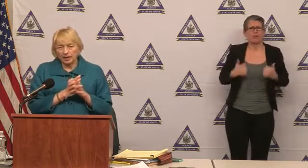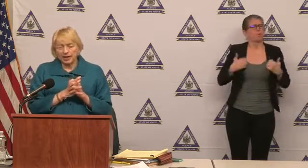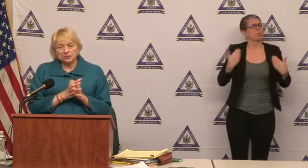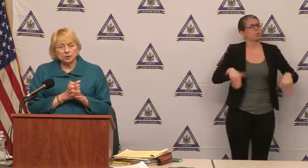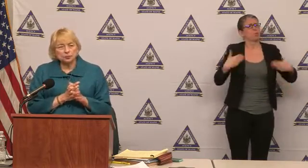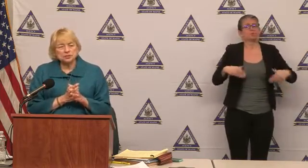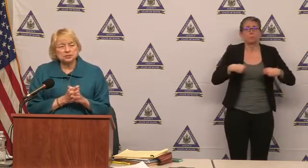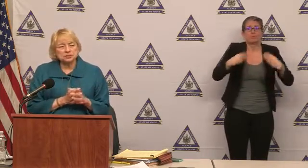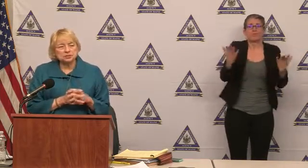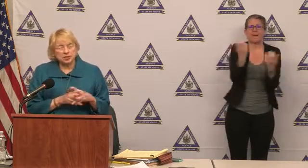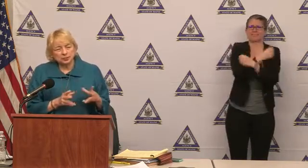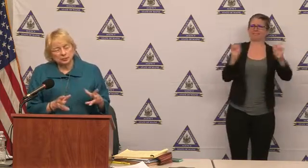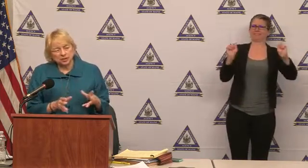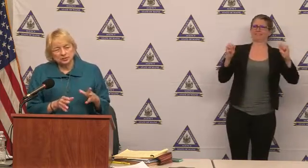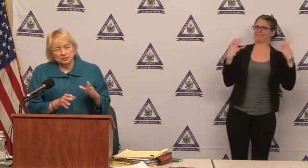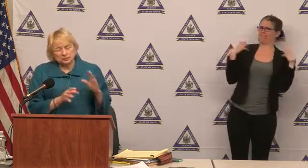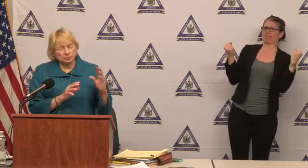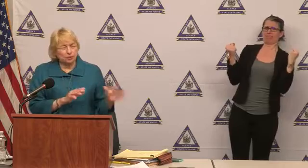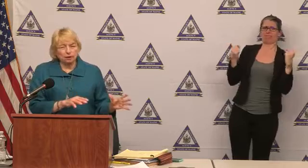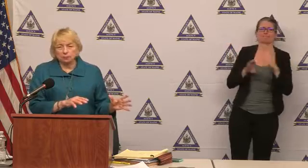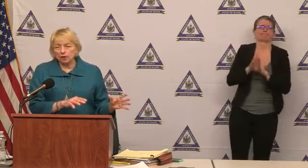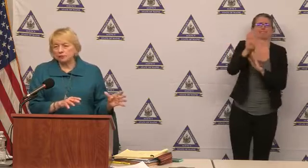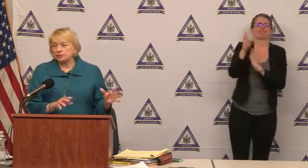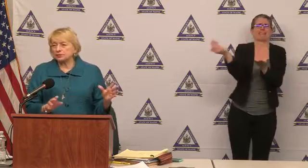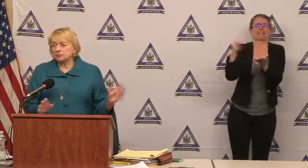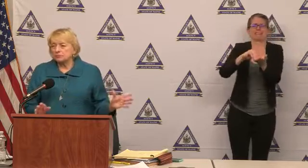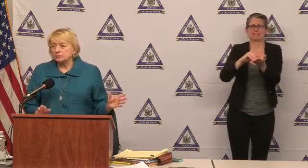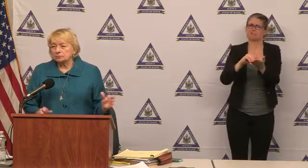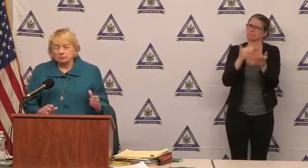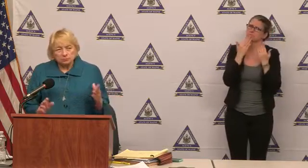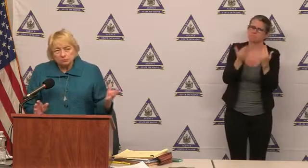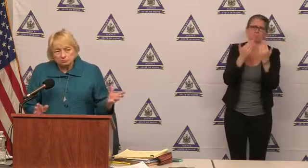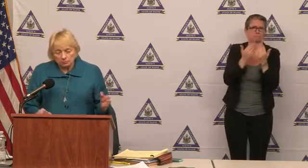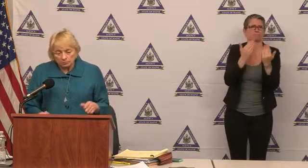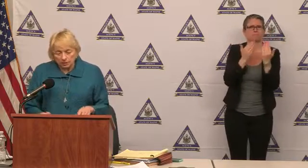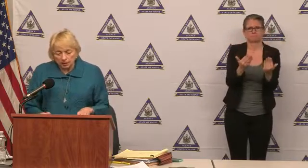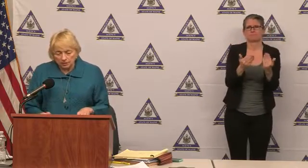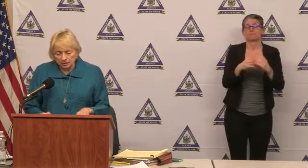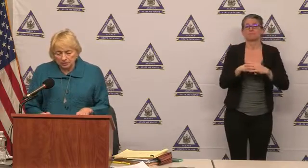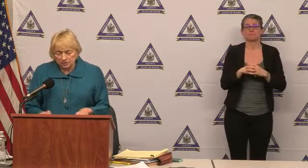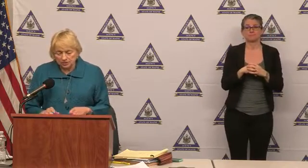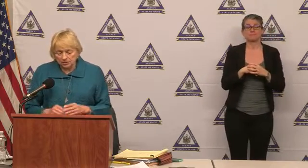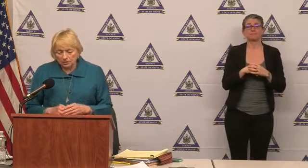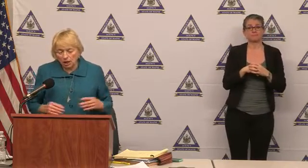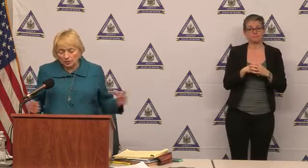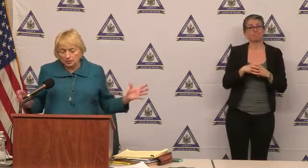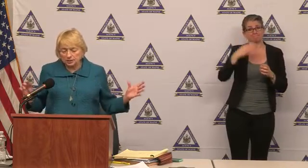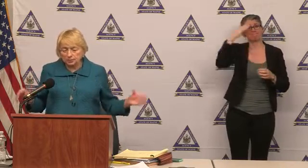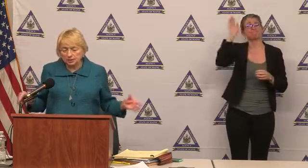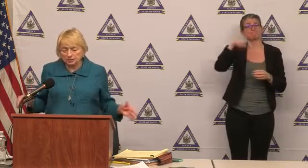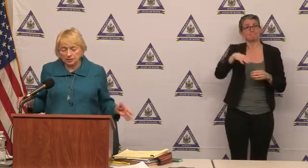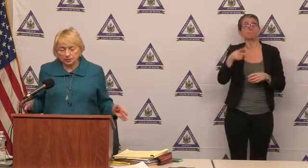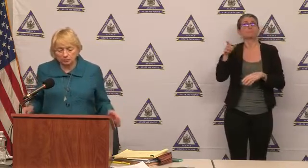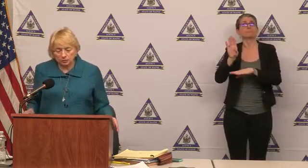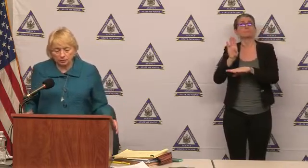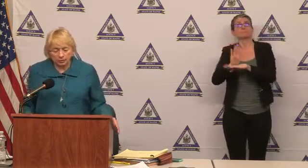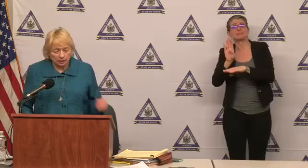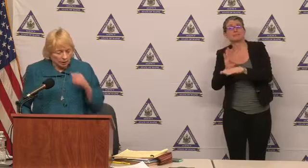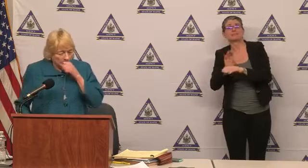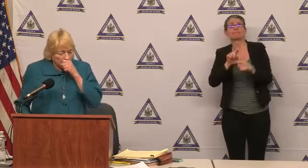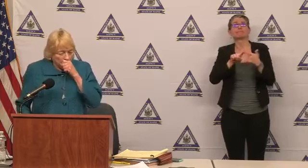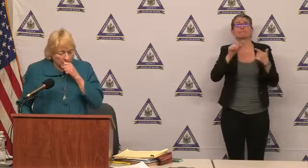I ask all businesses and enterprises, nonprofits, other entities not listed in my executive